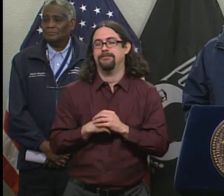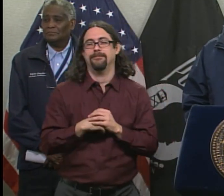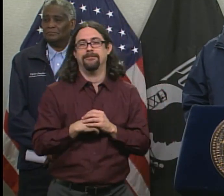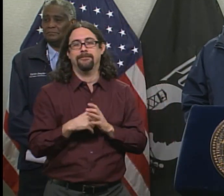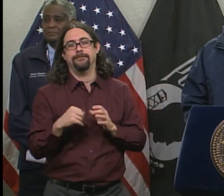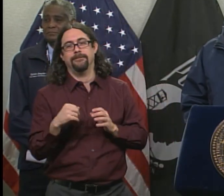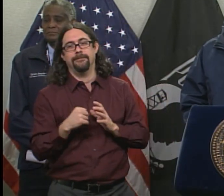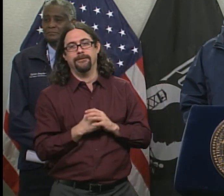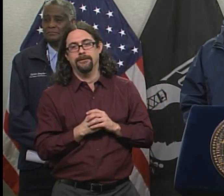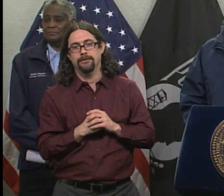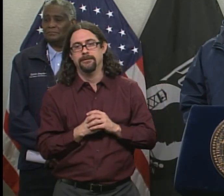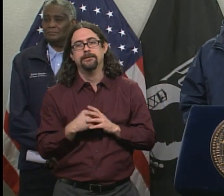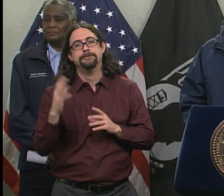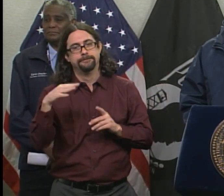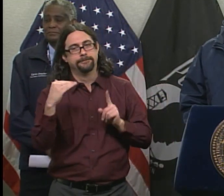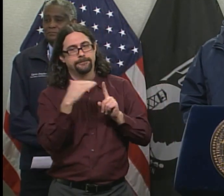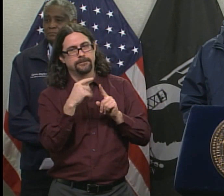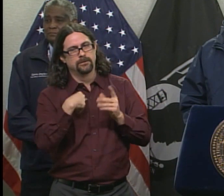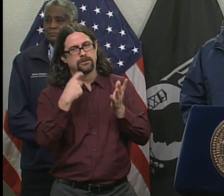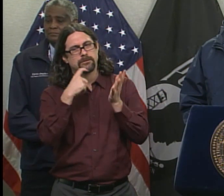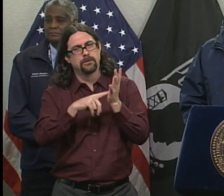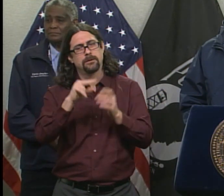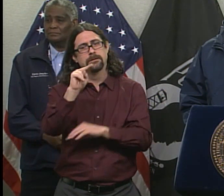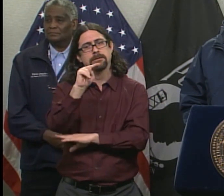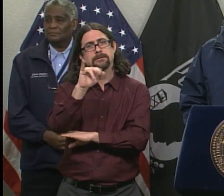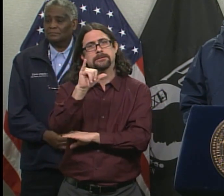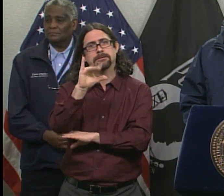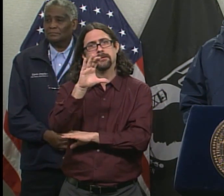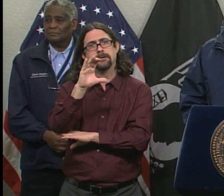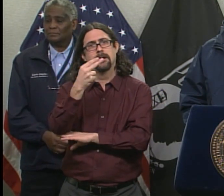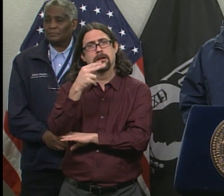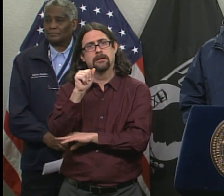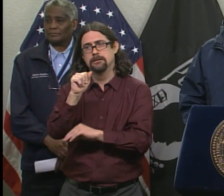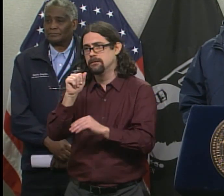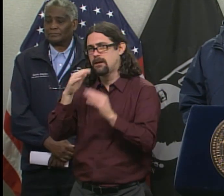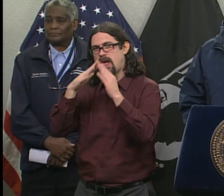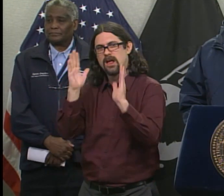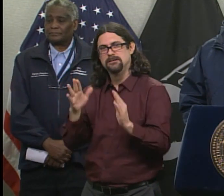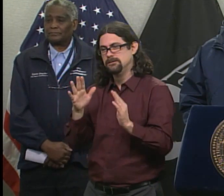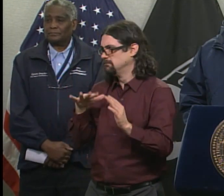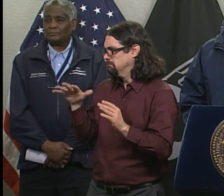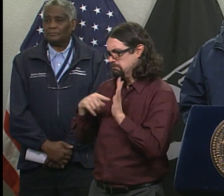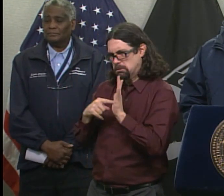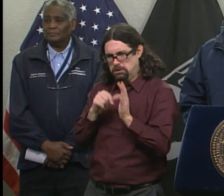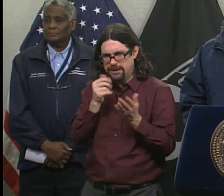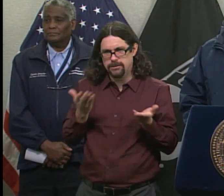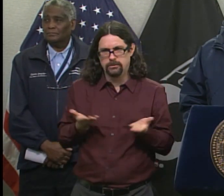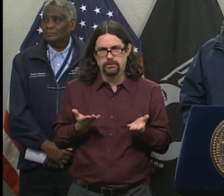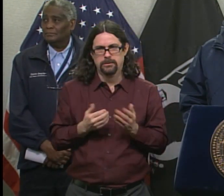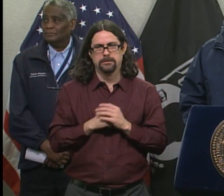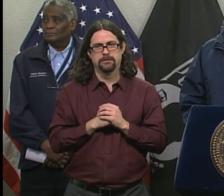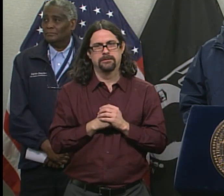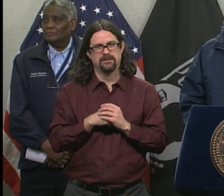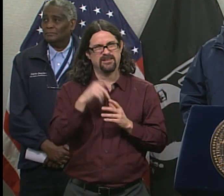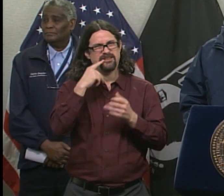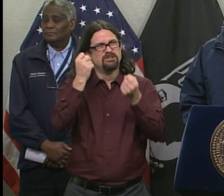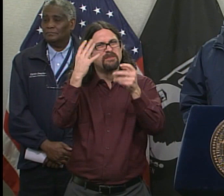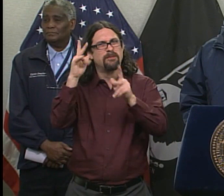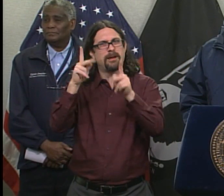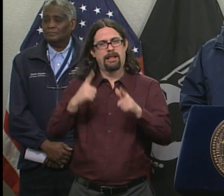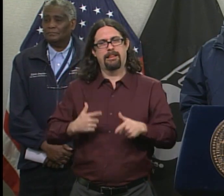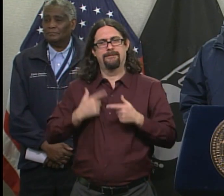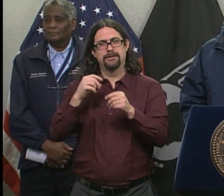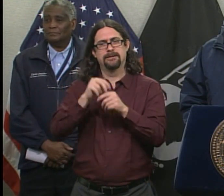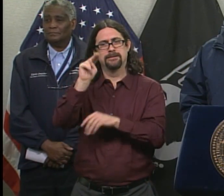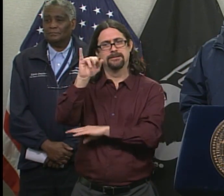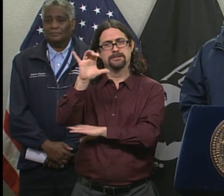our viewers who live in NYCHA developments, and we've seen the pictures, and the snow is piled up, and Right. elderly people can't get out of their doors. Can